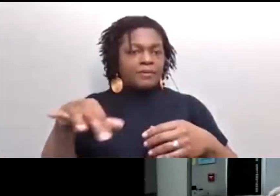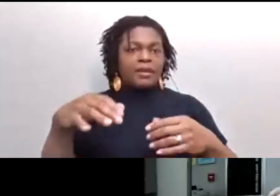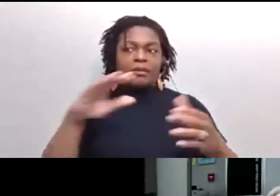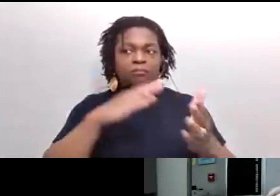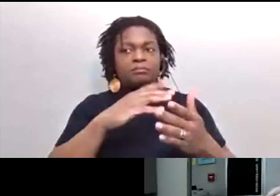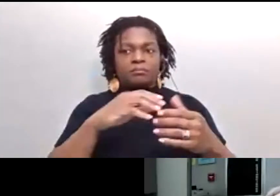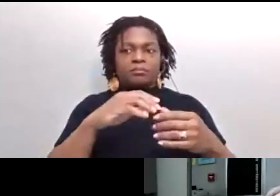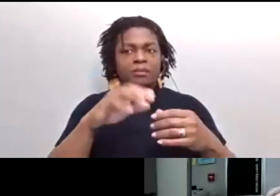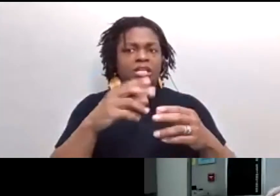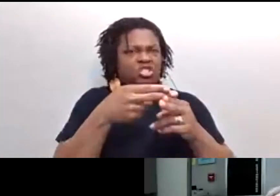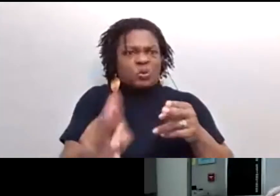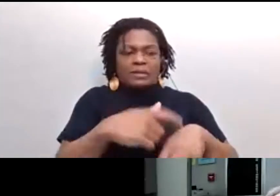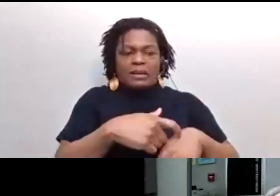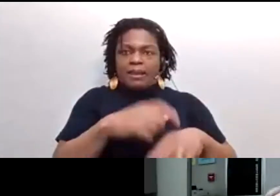time.